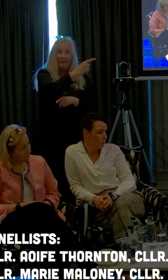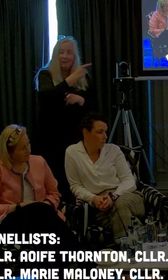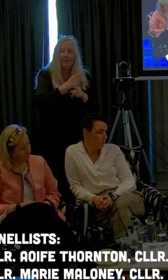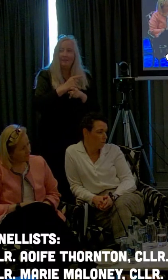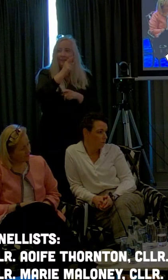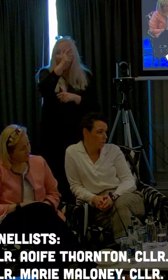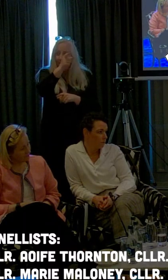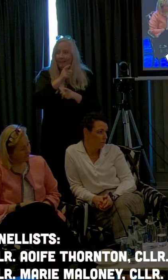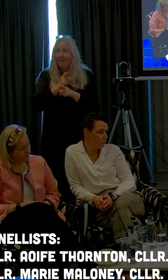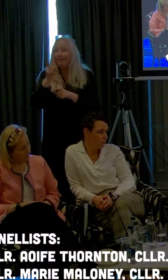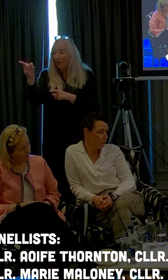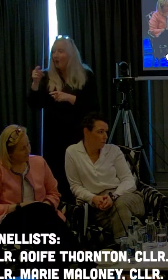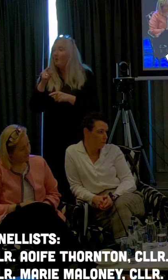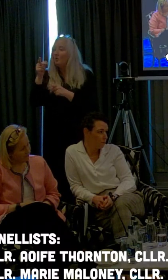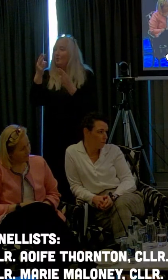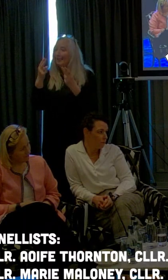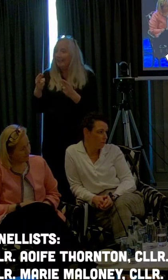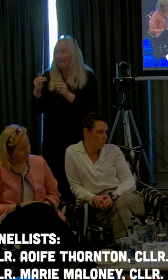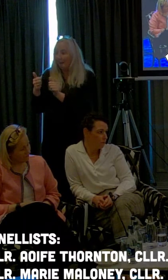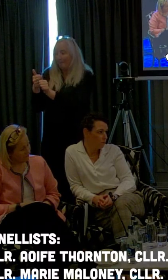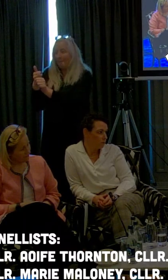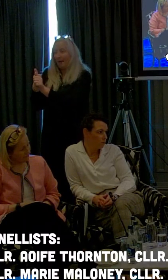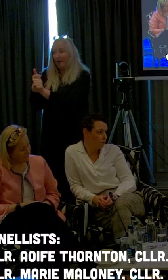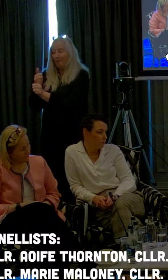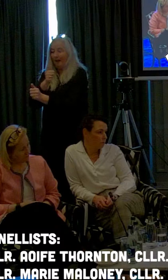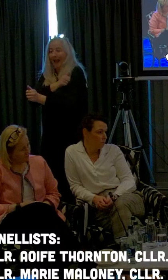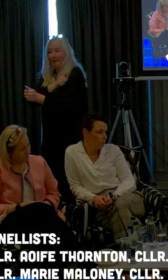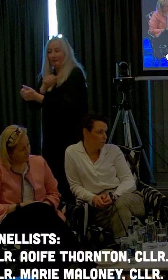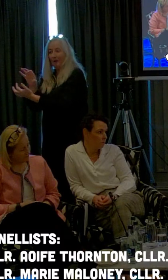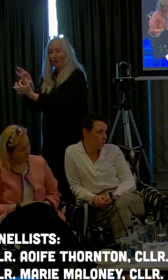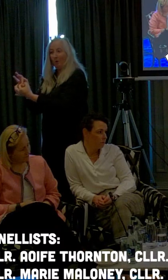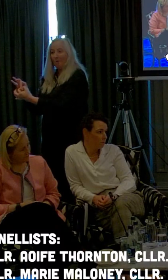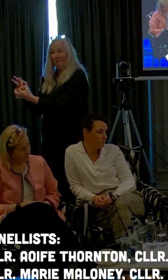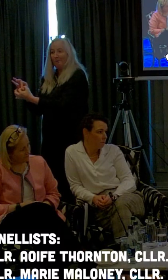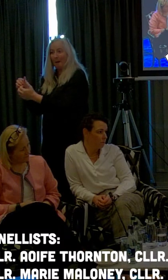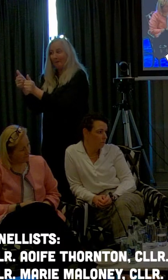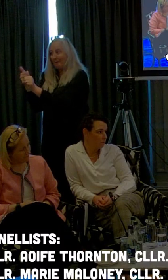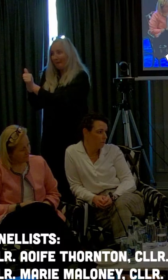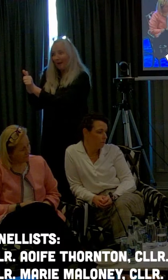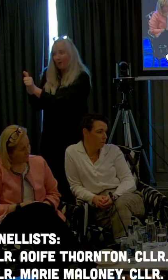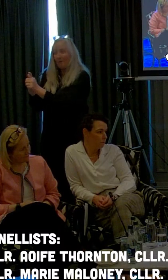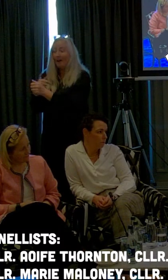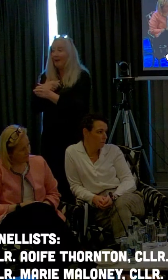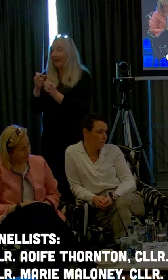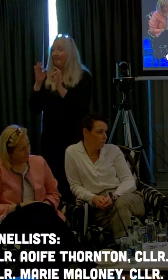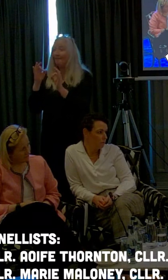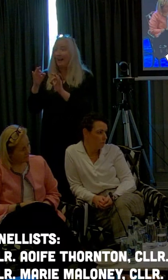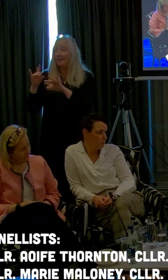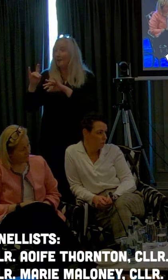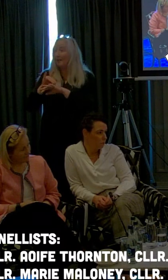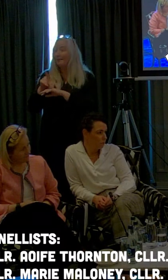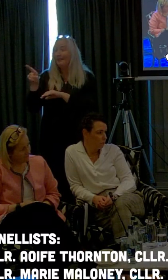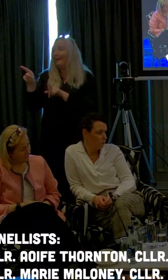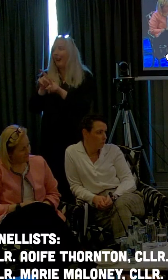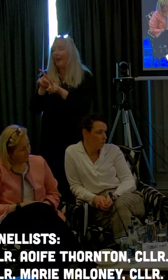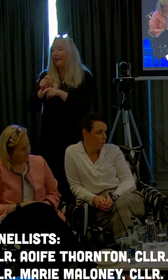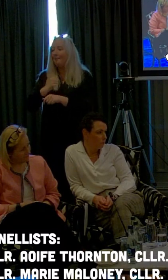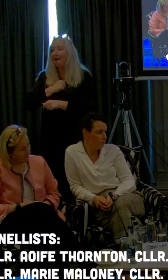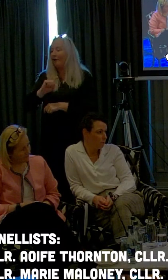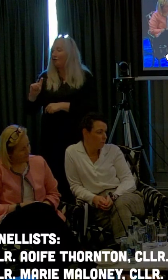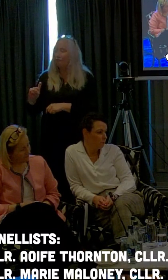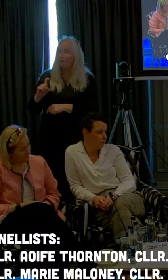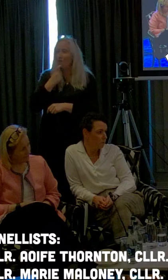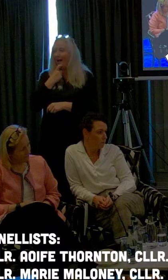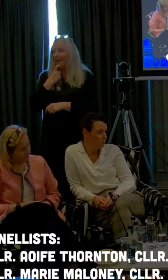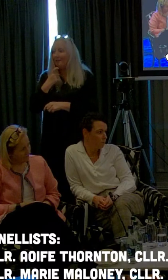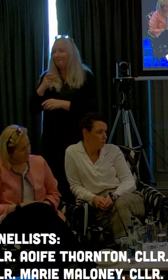need back up in the home, very much so. I have, thankfully, I can say I have a fantastic husband who is my rock. And I can tell you, when I was in